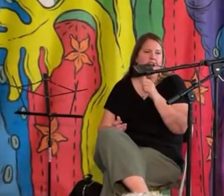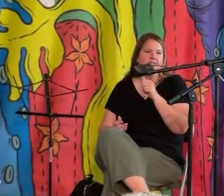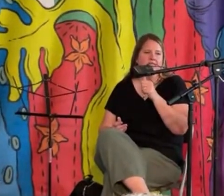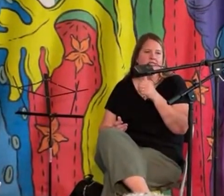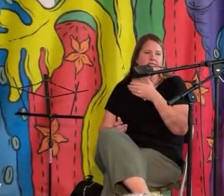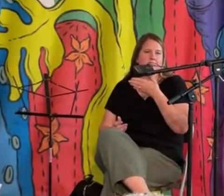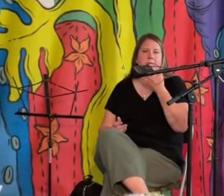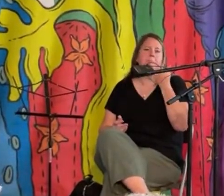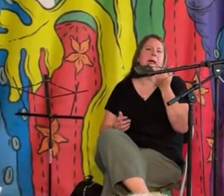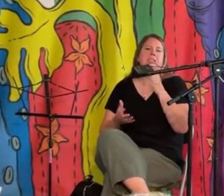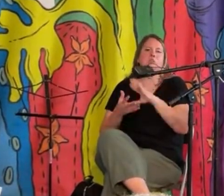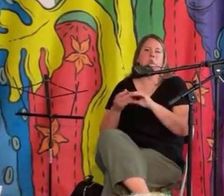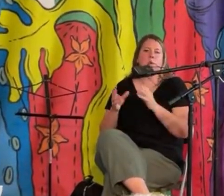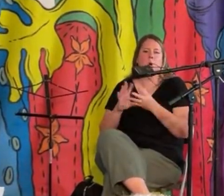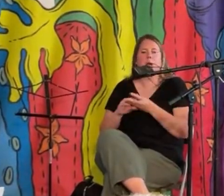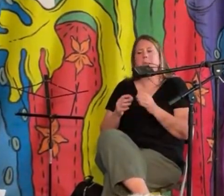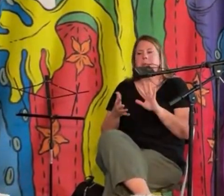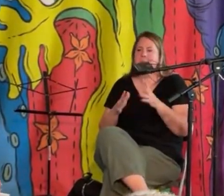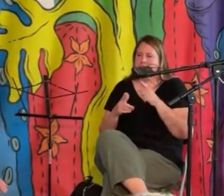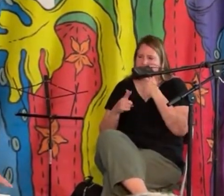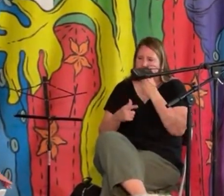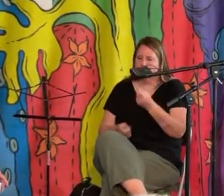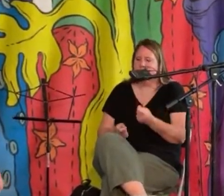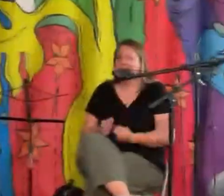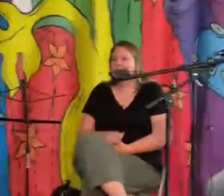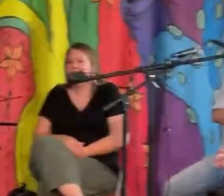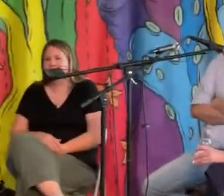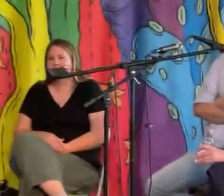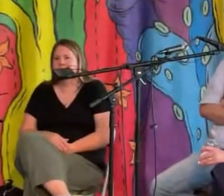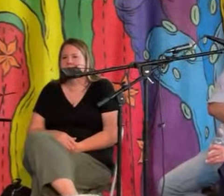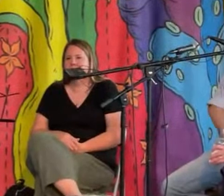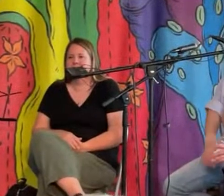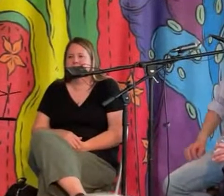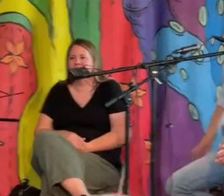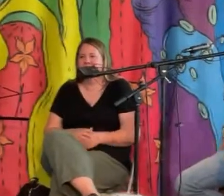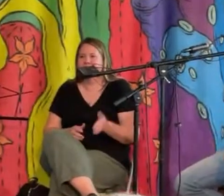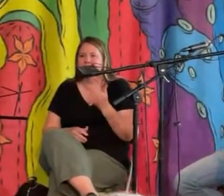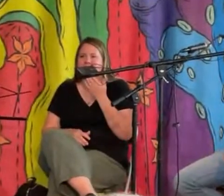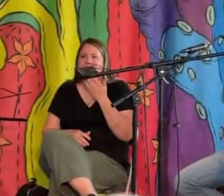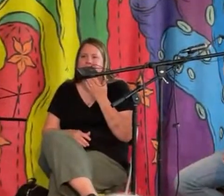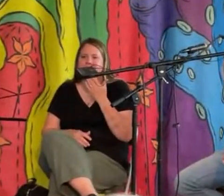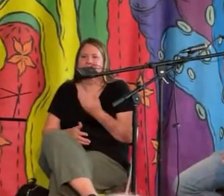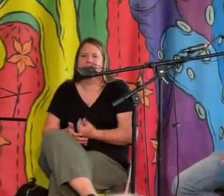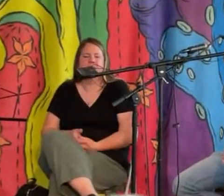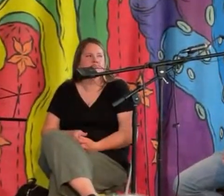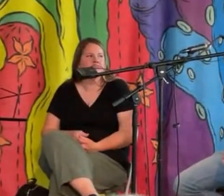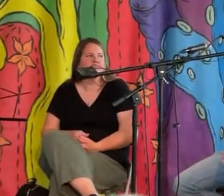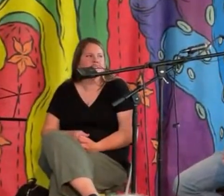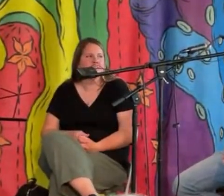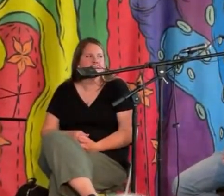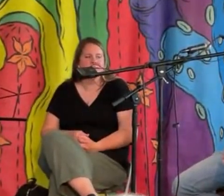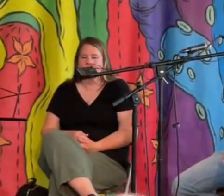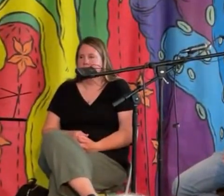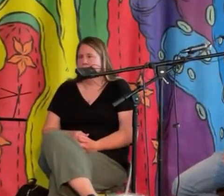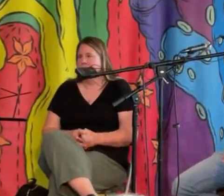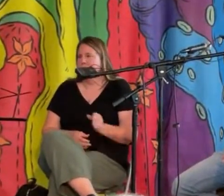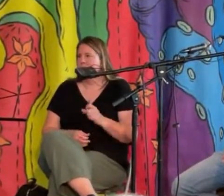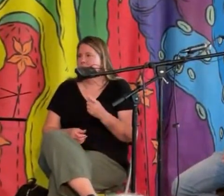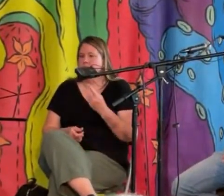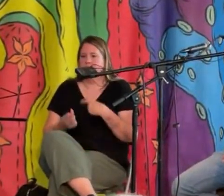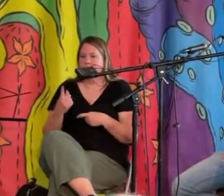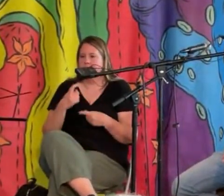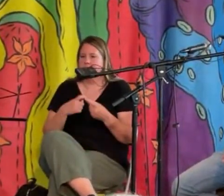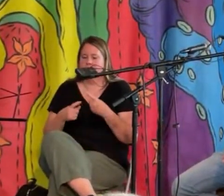but there's some interesting bit about there. Thank you. Thank you for the question. And yes, you can ask anything.